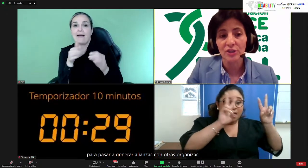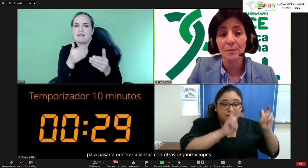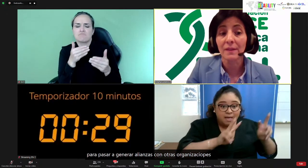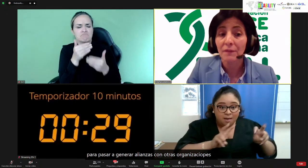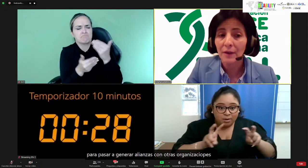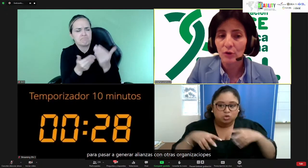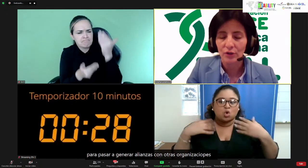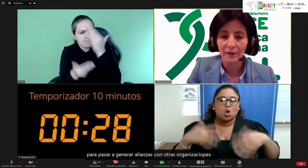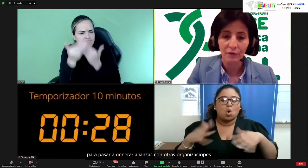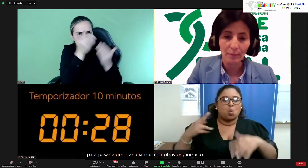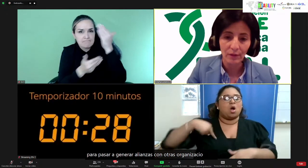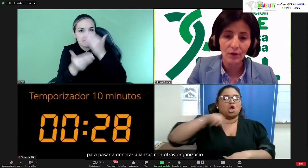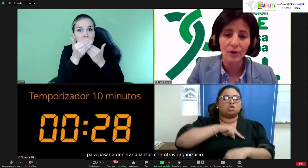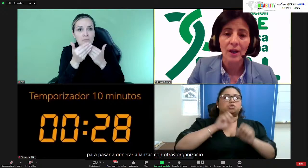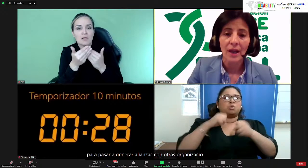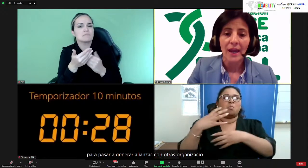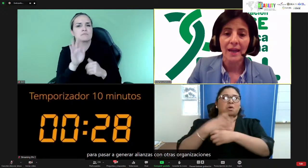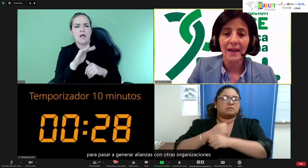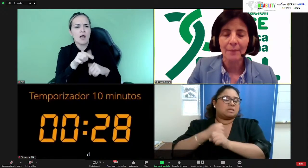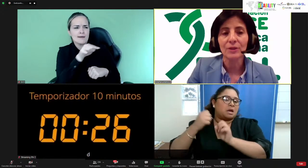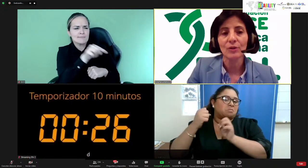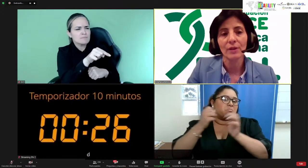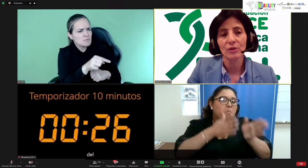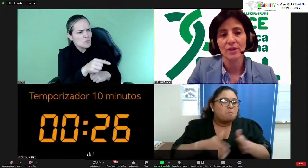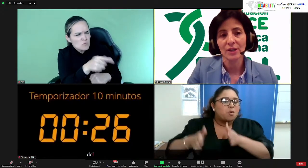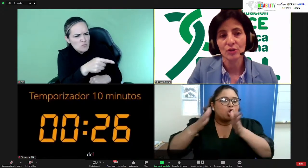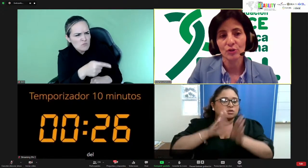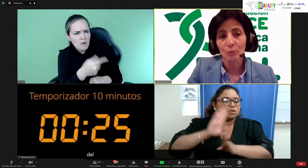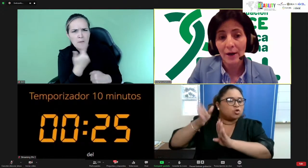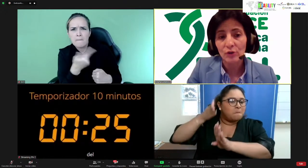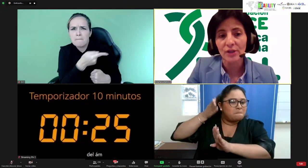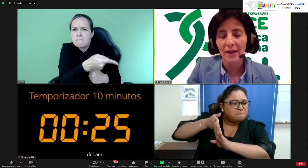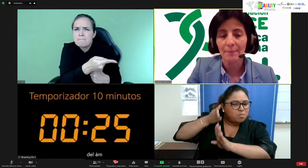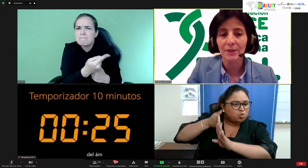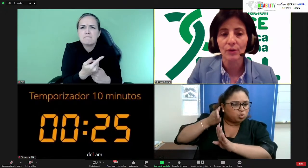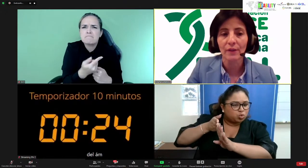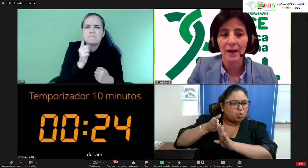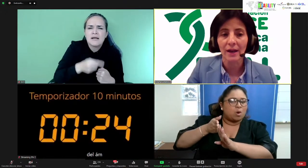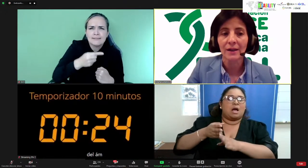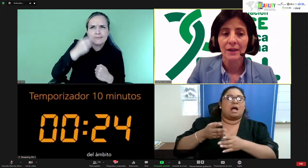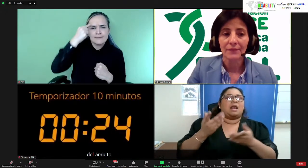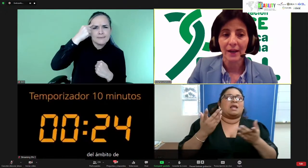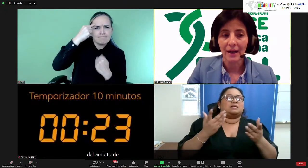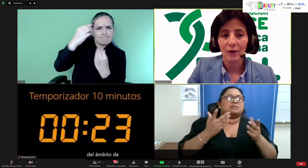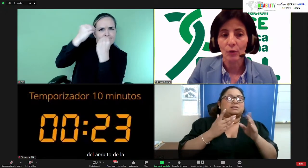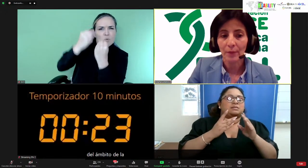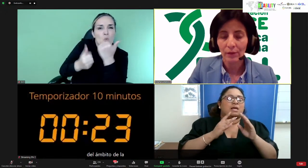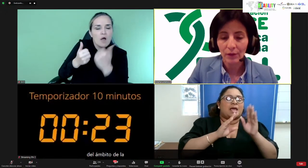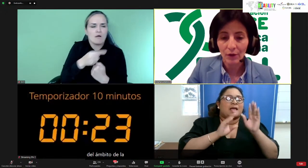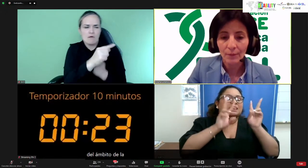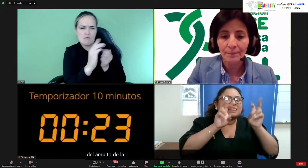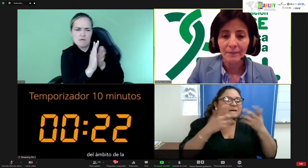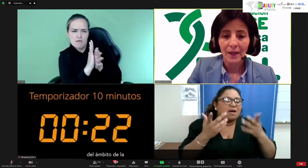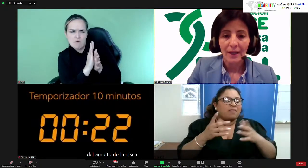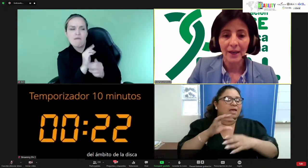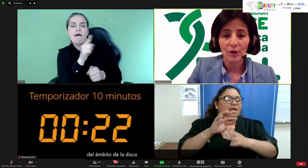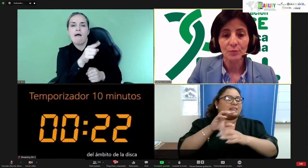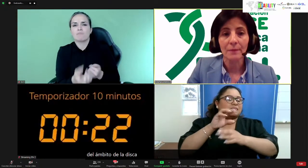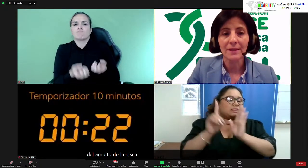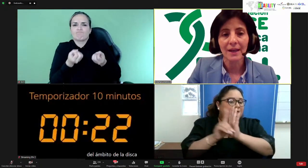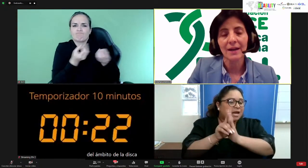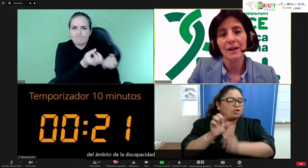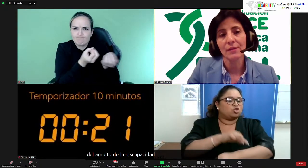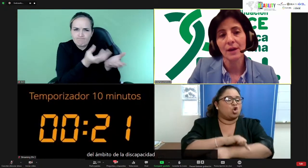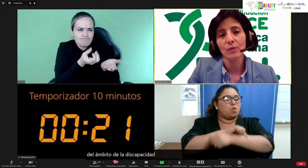allowed us to develop specific spaces for training in the scope of human rights in the field of the